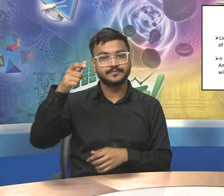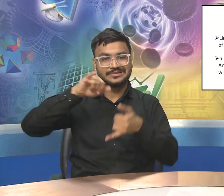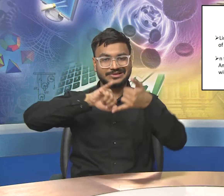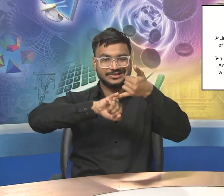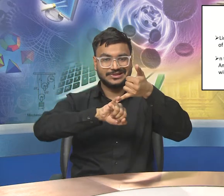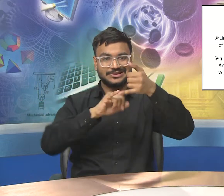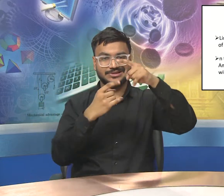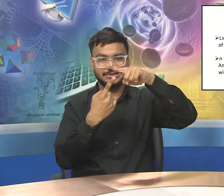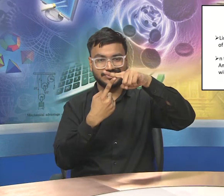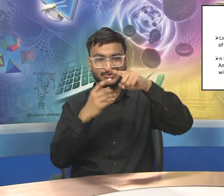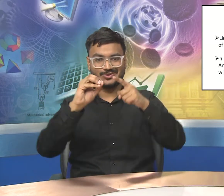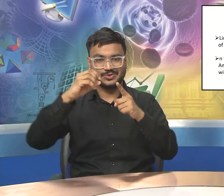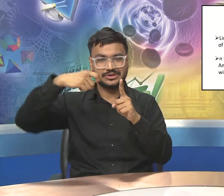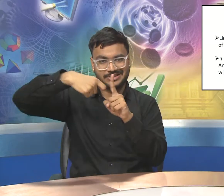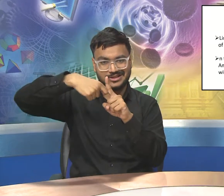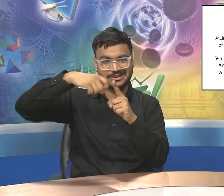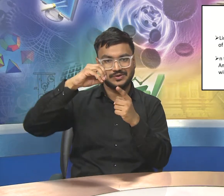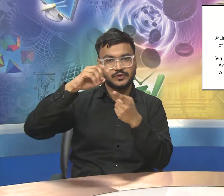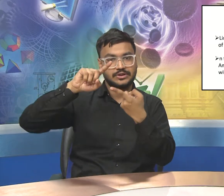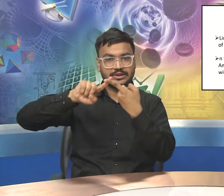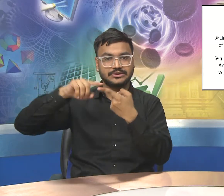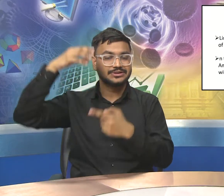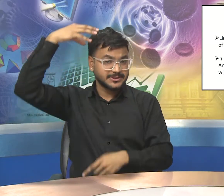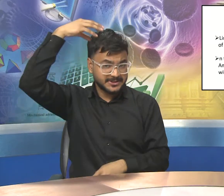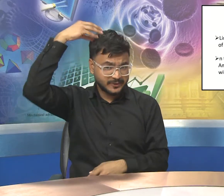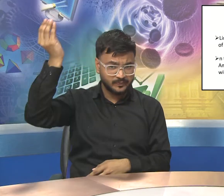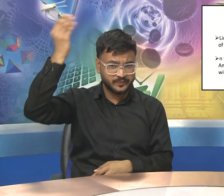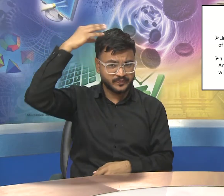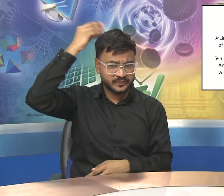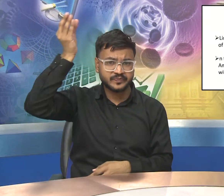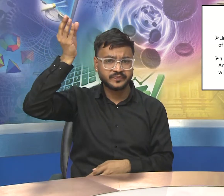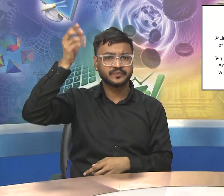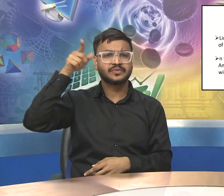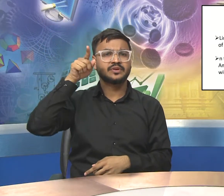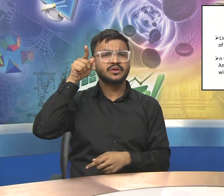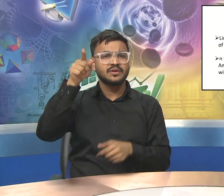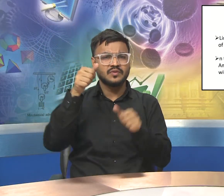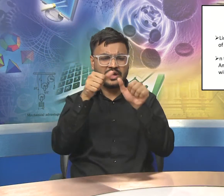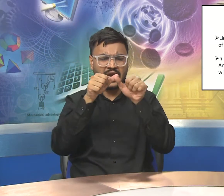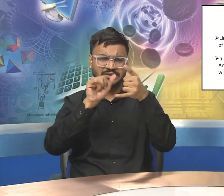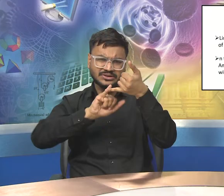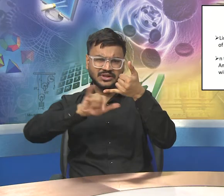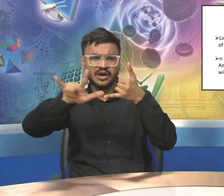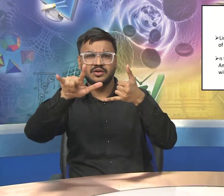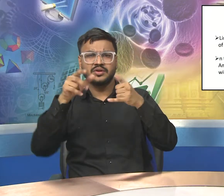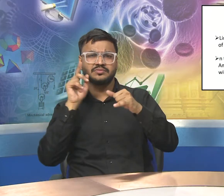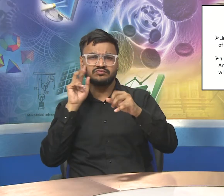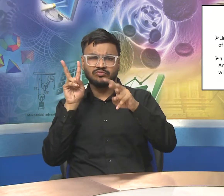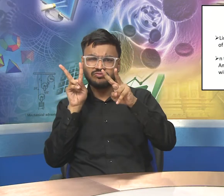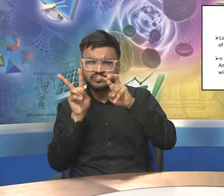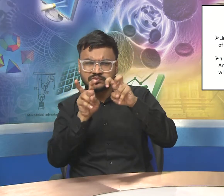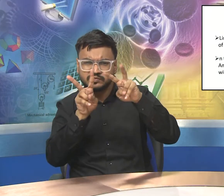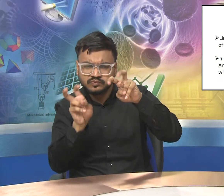Stokoe published research stating that American Sign